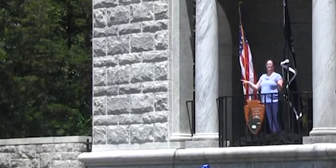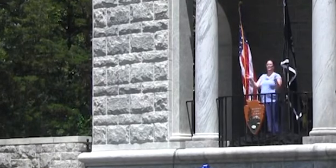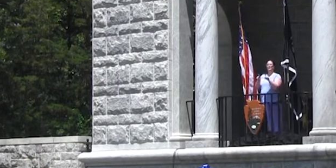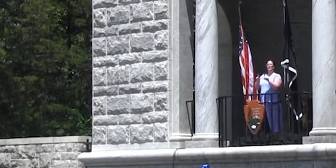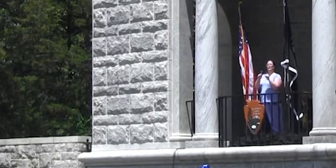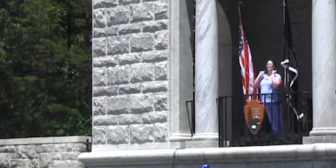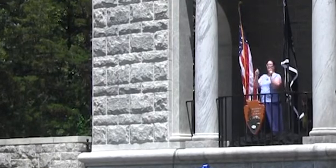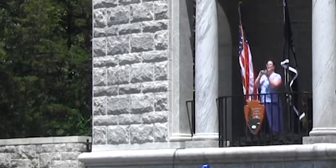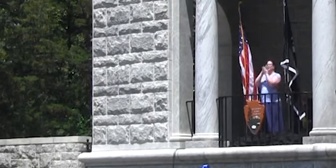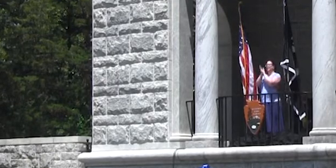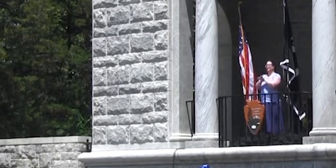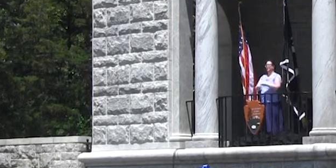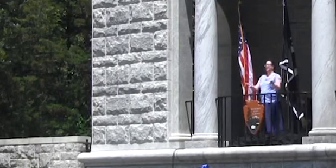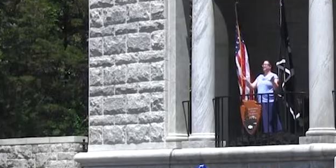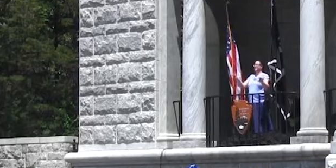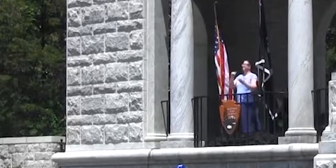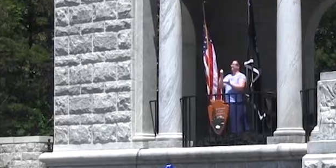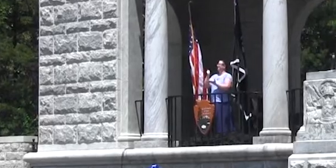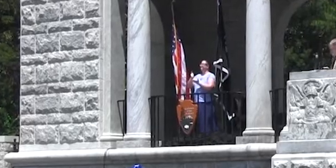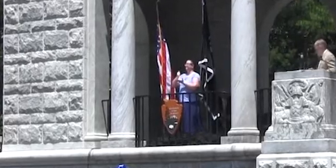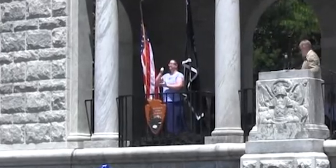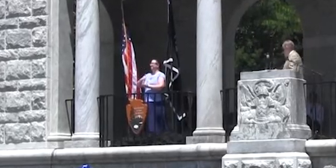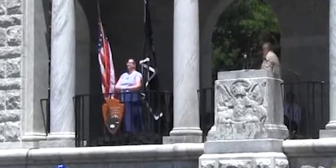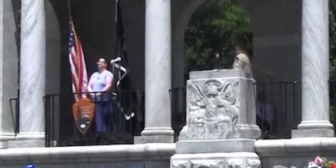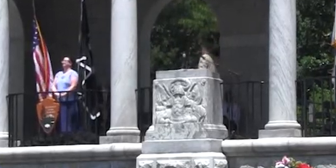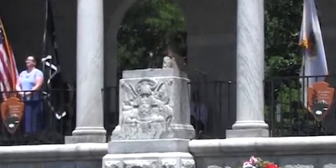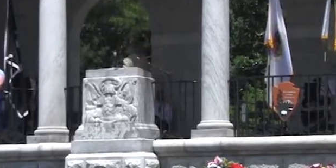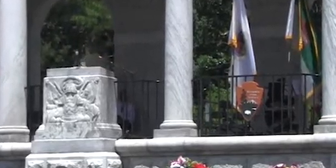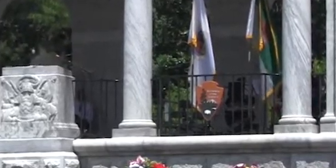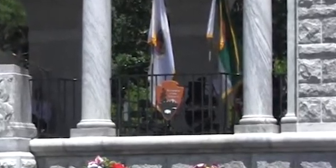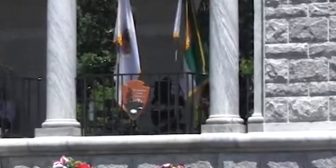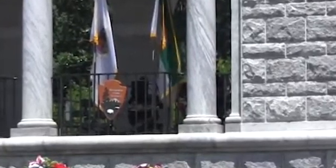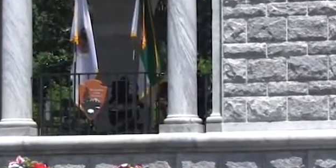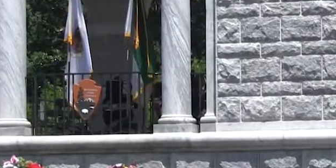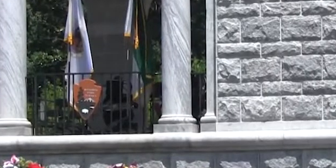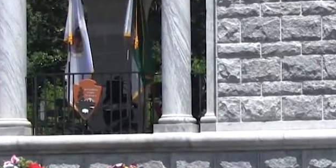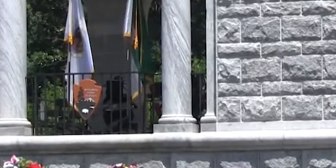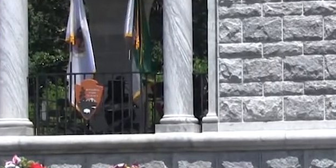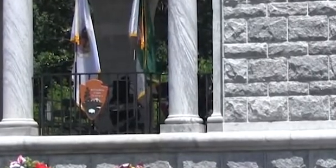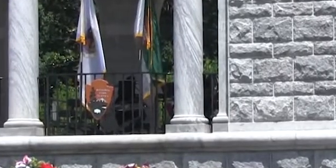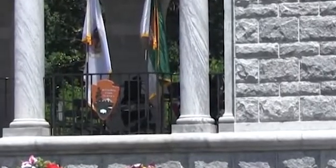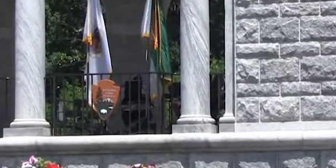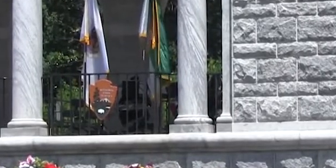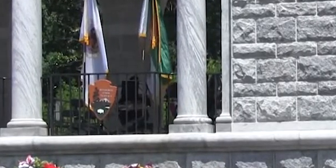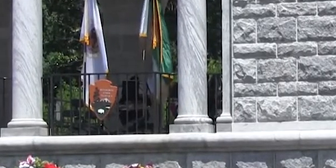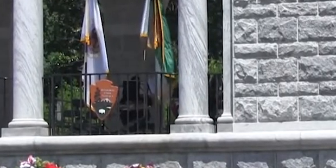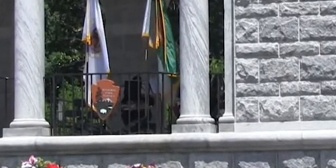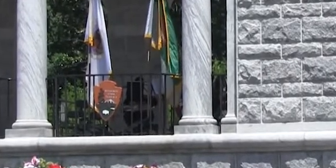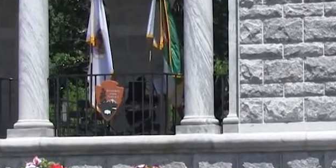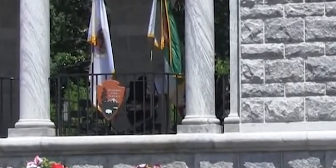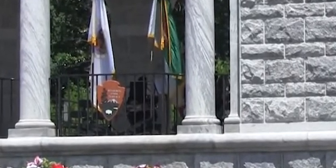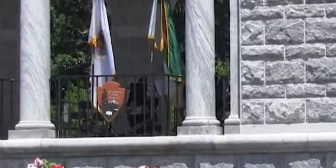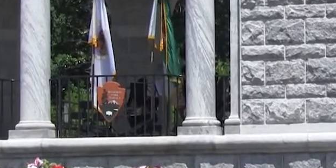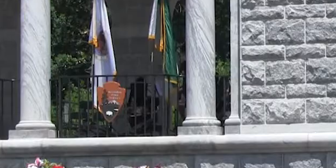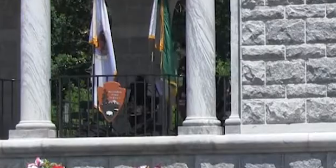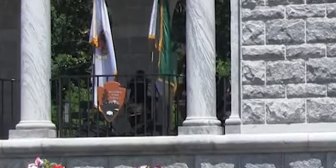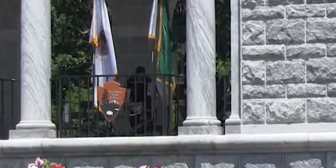give you peace. Amen.